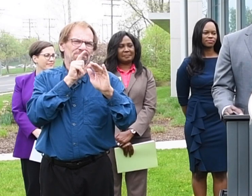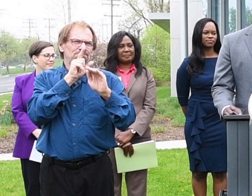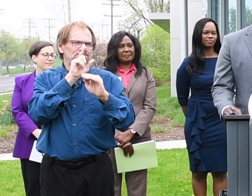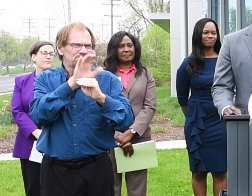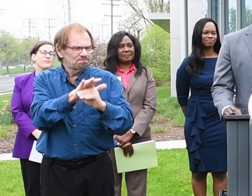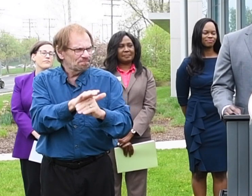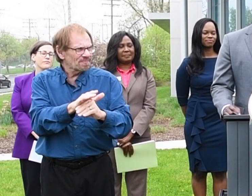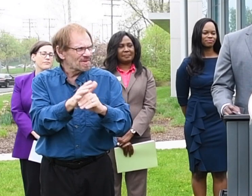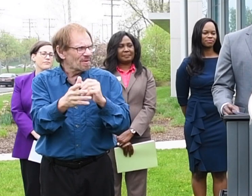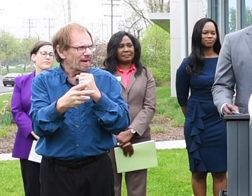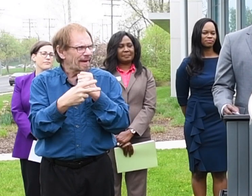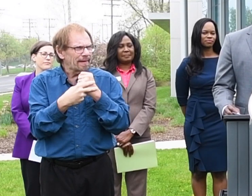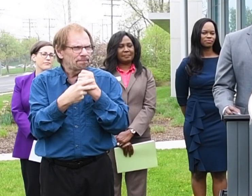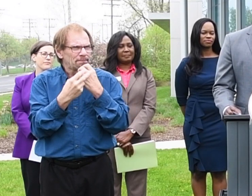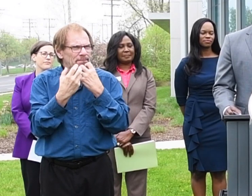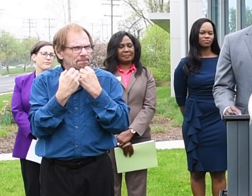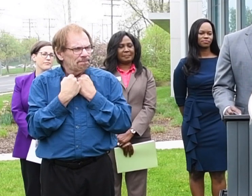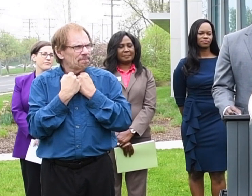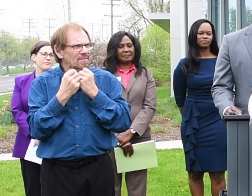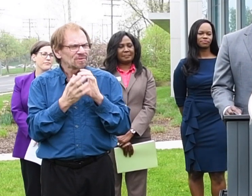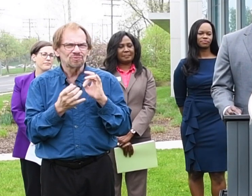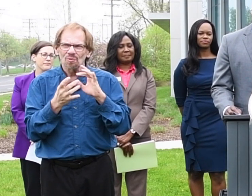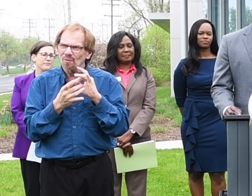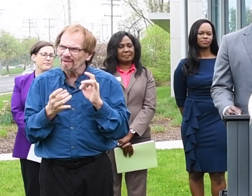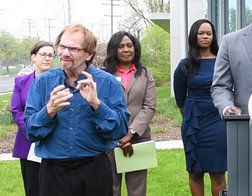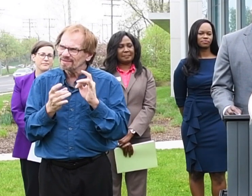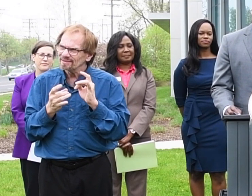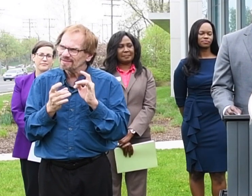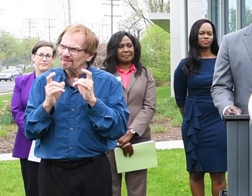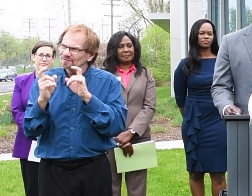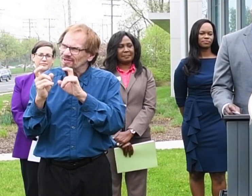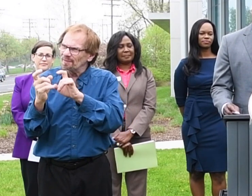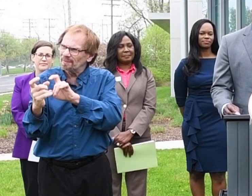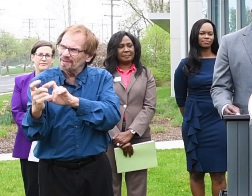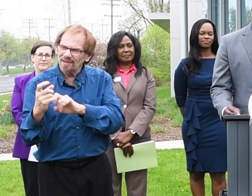us. Thank you to everyone involved in this project for your